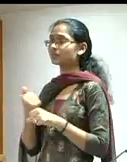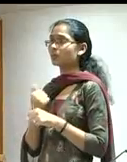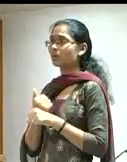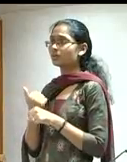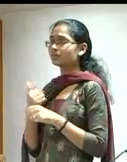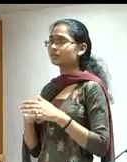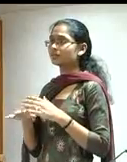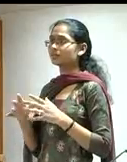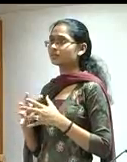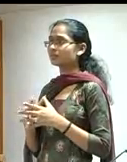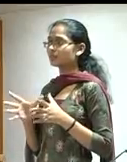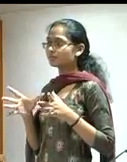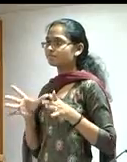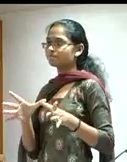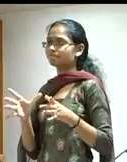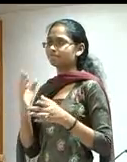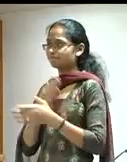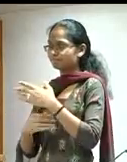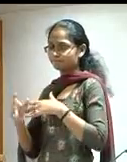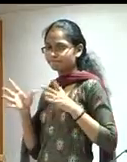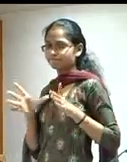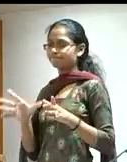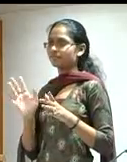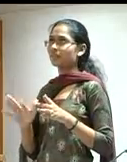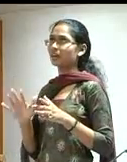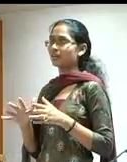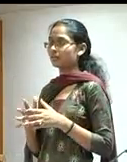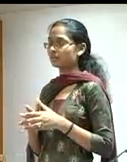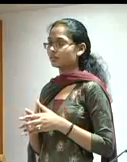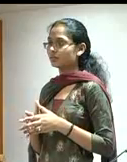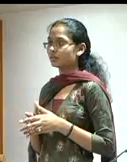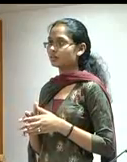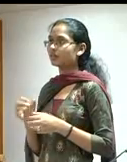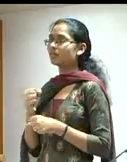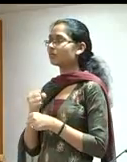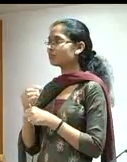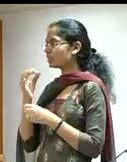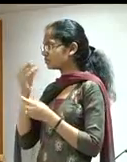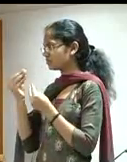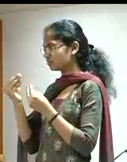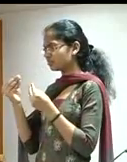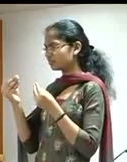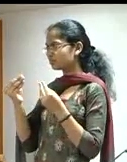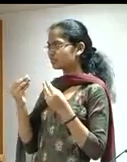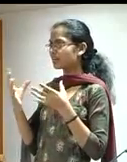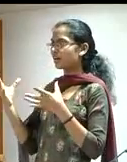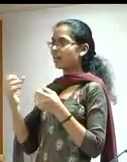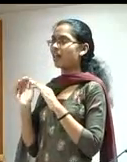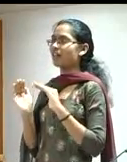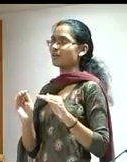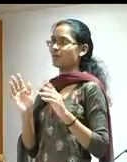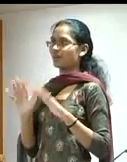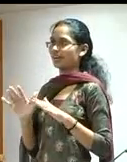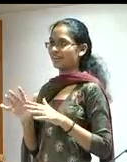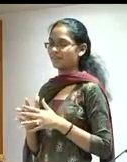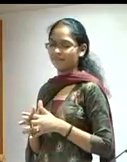be brought to bear in terms of our either convincing the government and other providers to follow the provisions, or if they don't follow